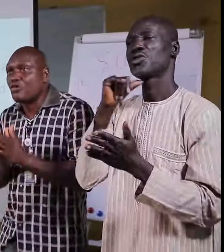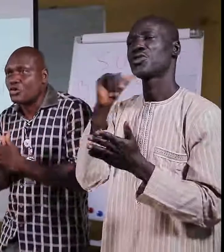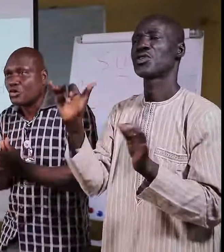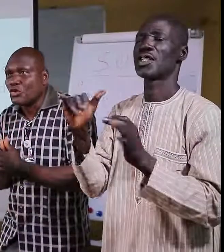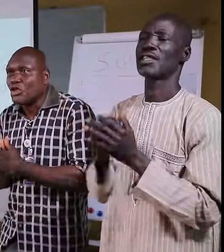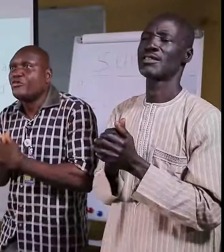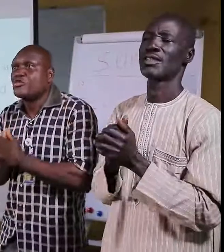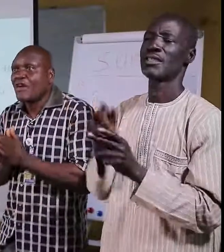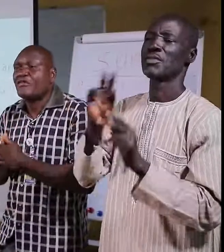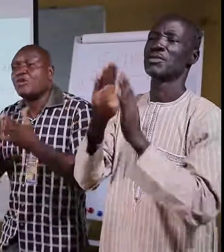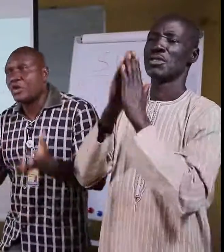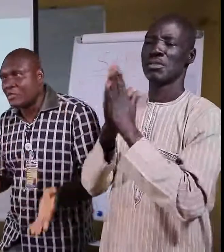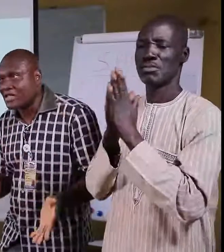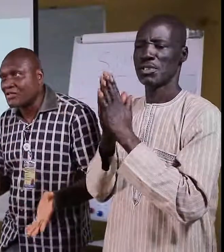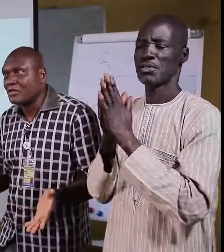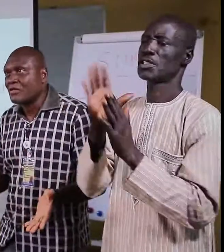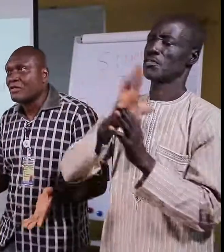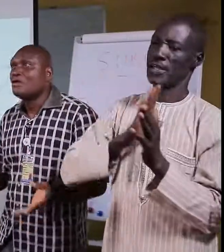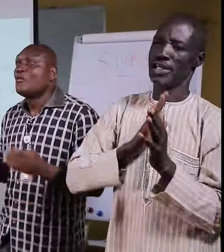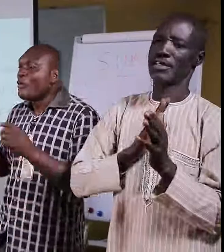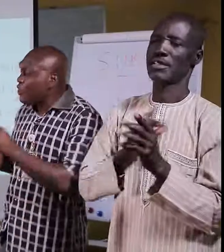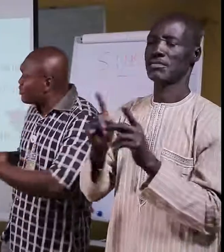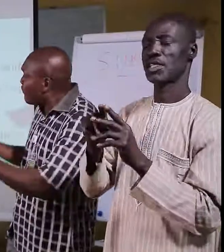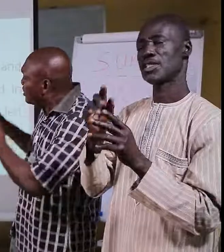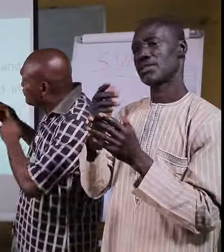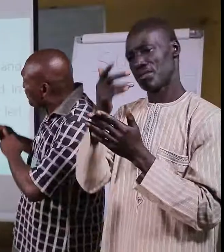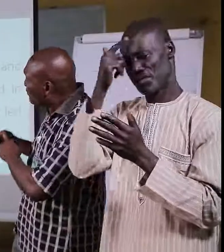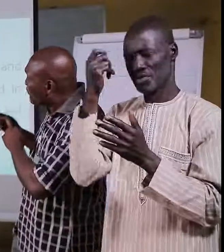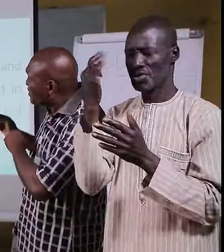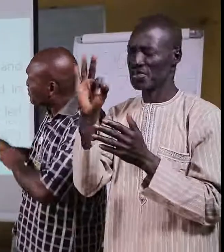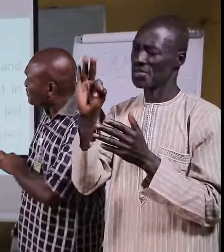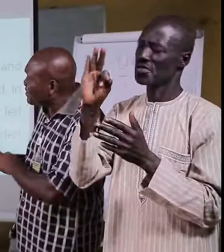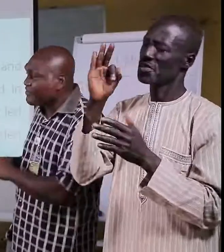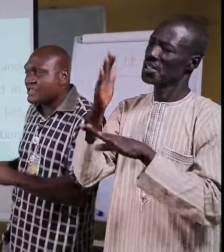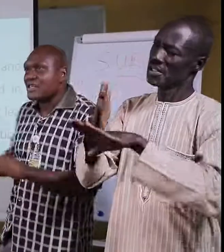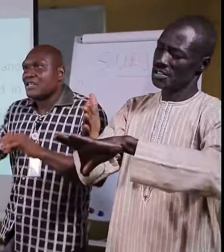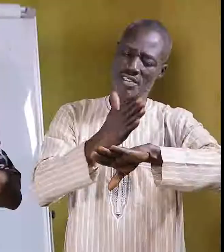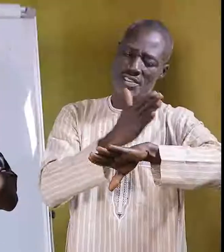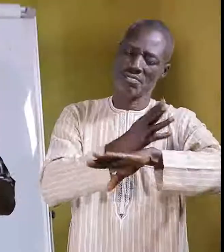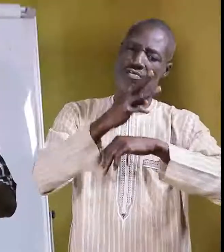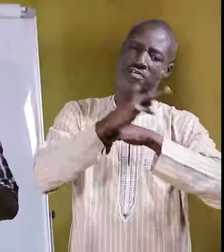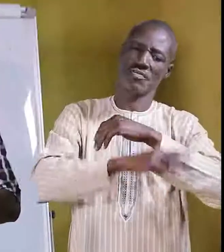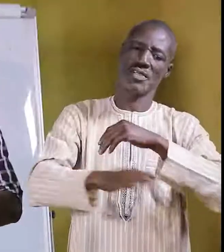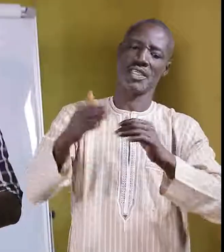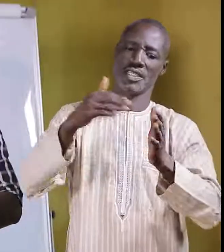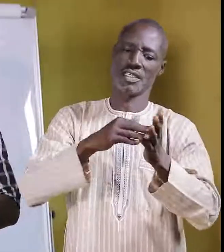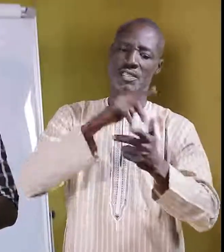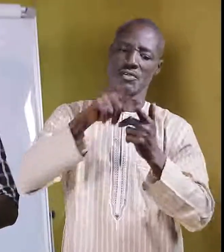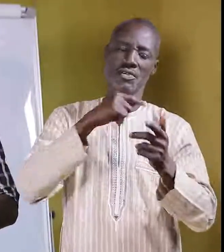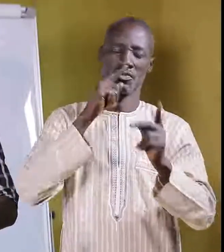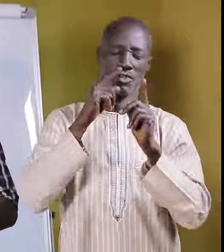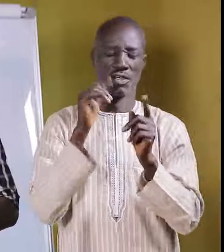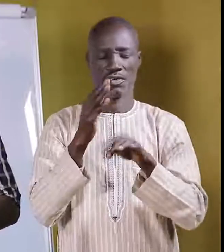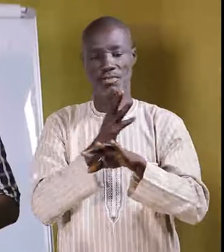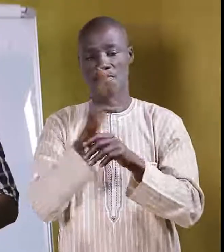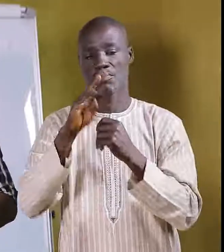praying for you. If you survive, they will throw a party. But because of this improvement in medical services, again, when you are talking about improvement in